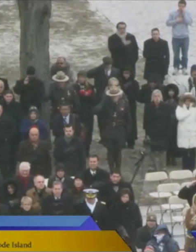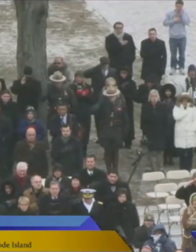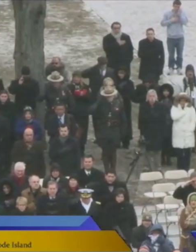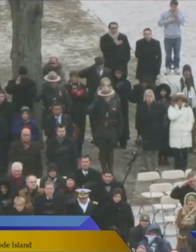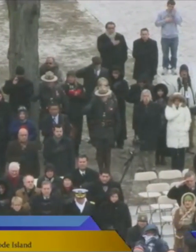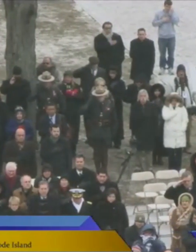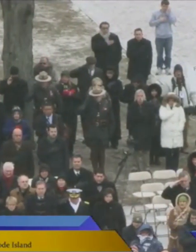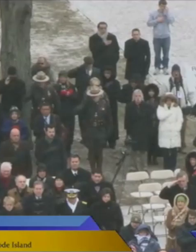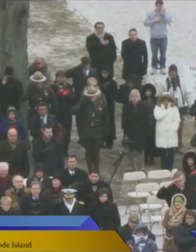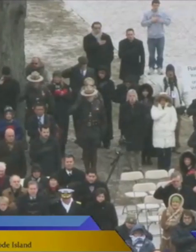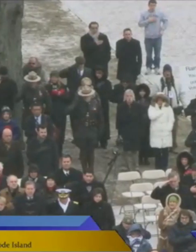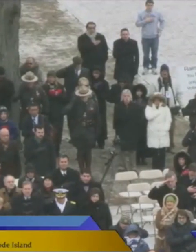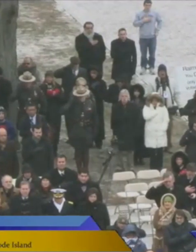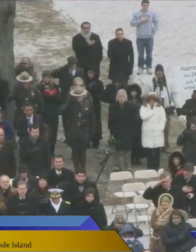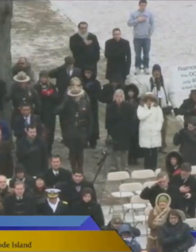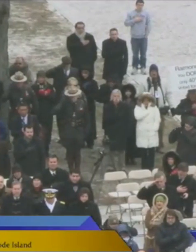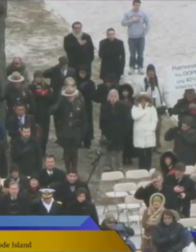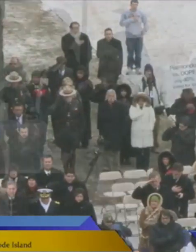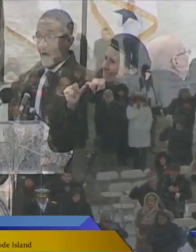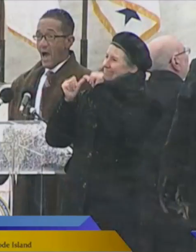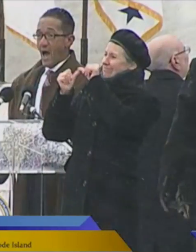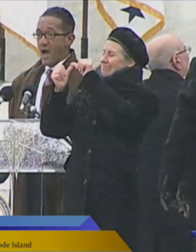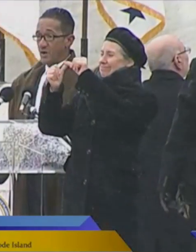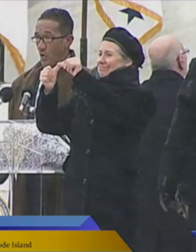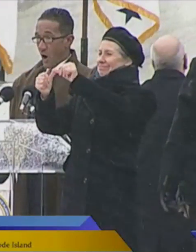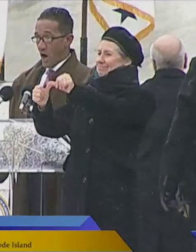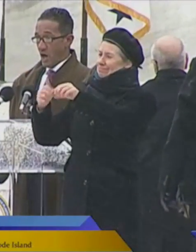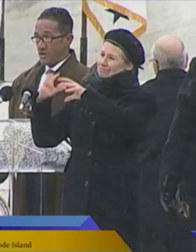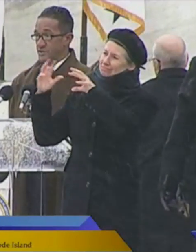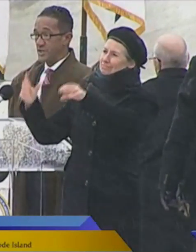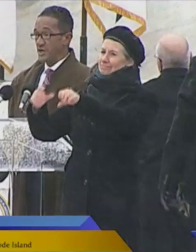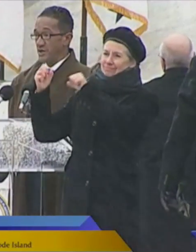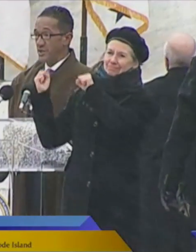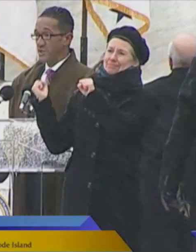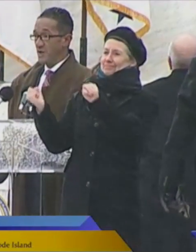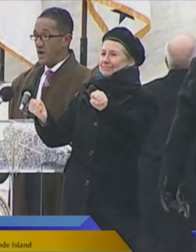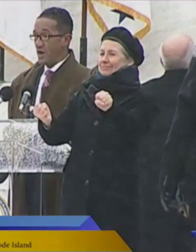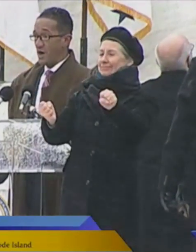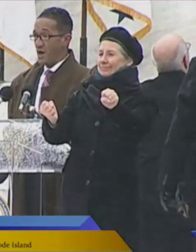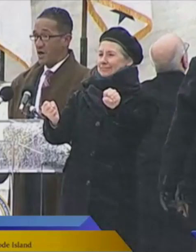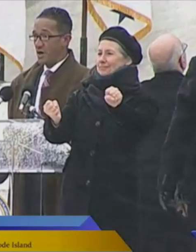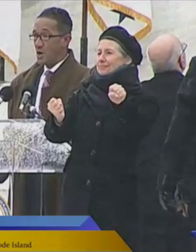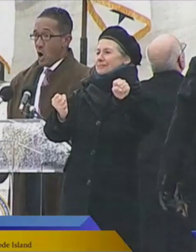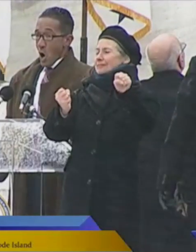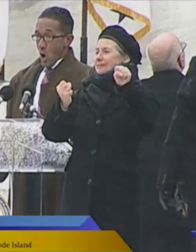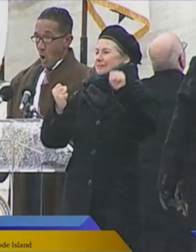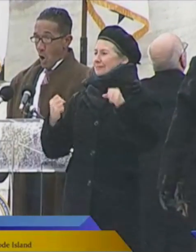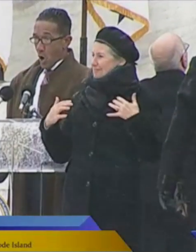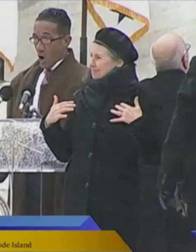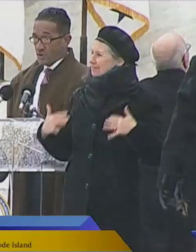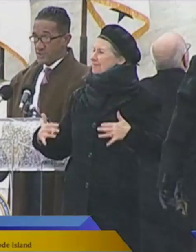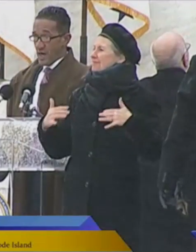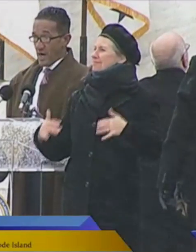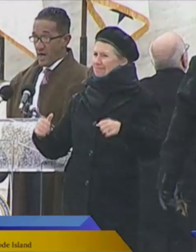the night that our flag was still there.